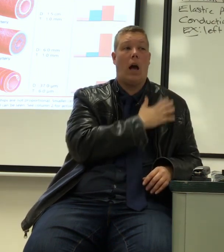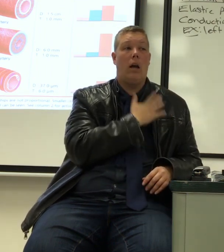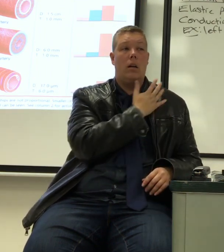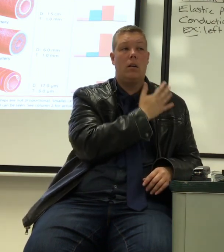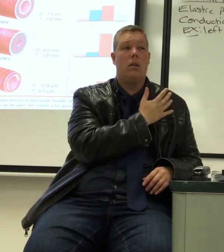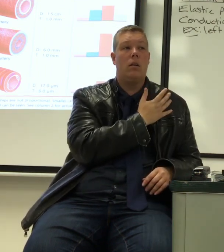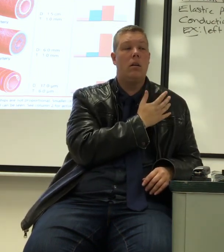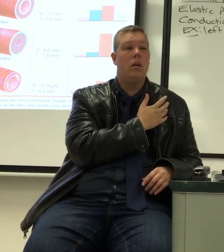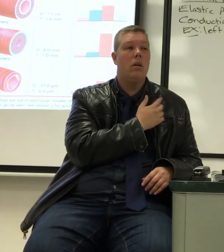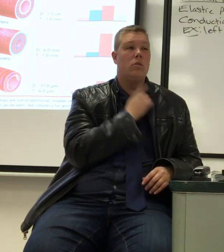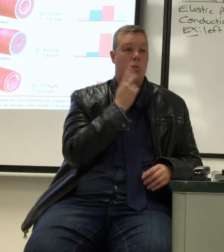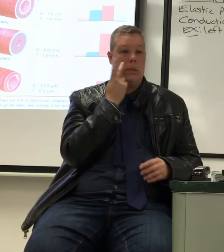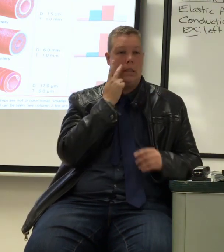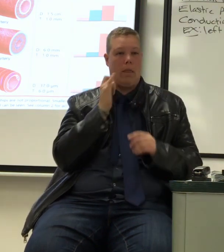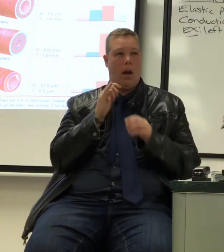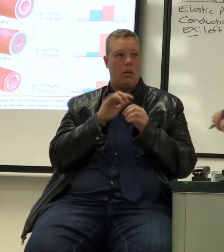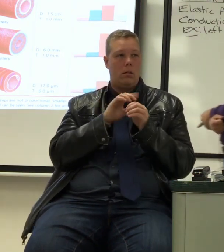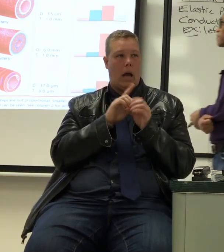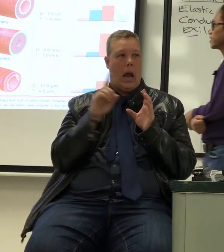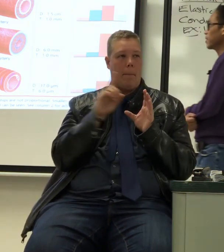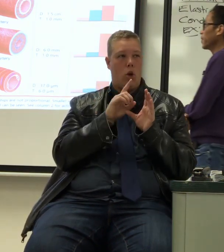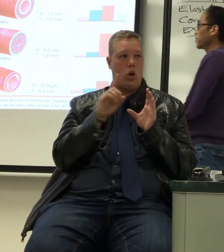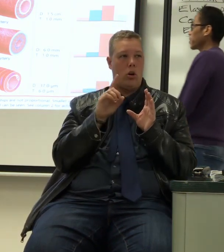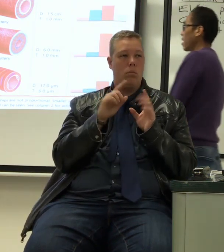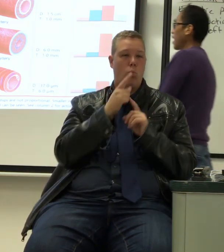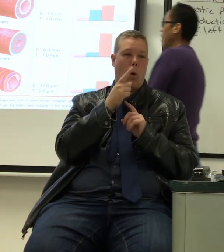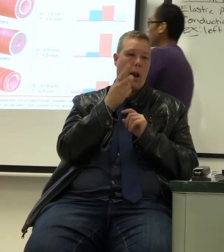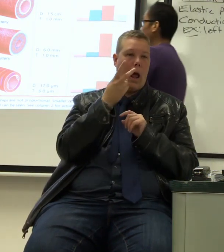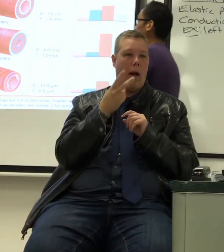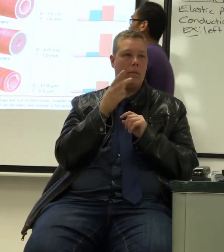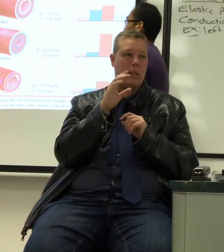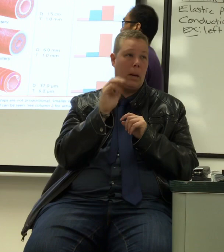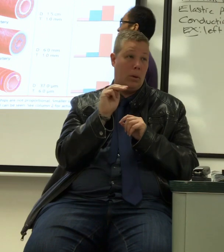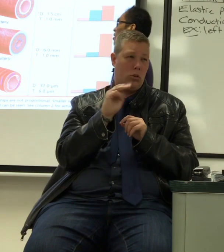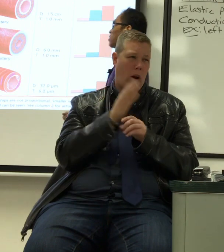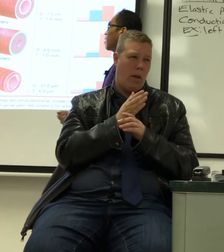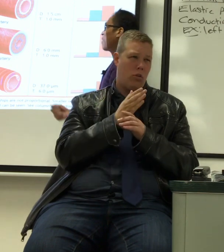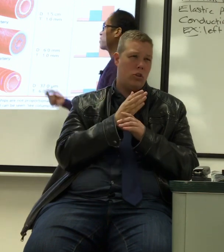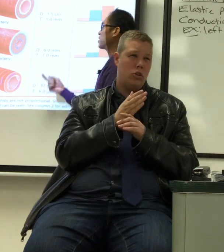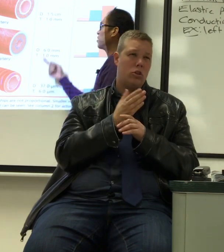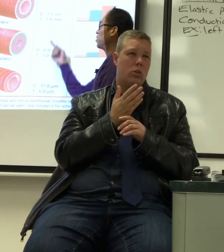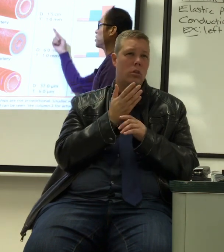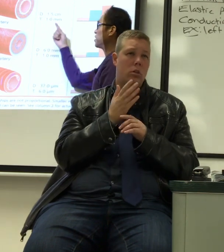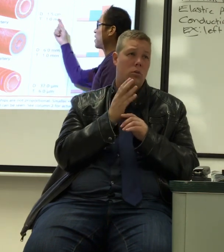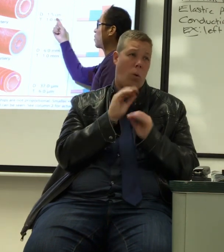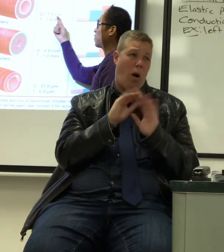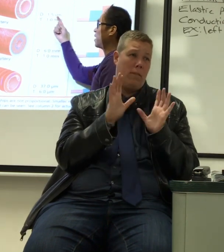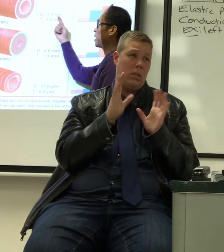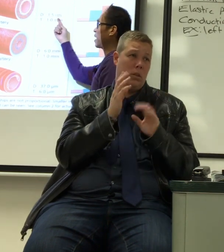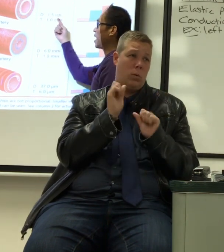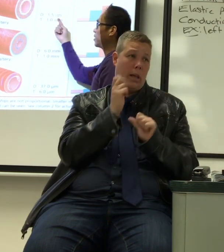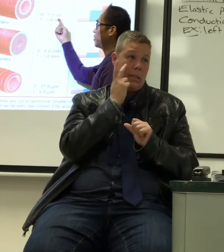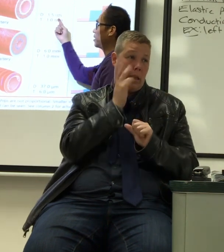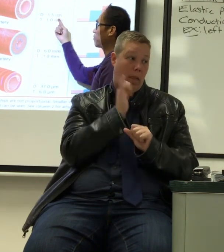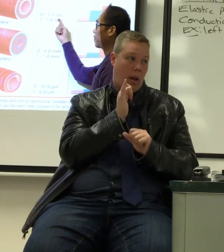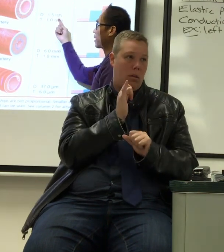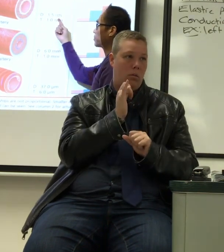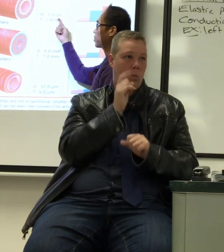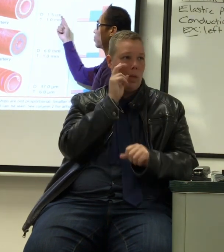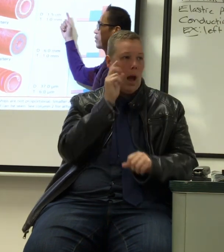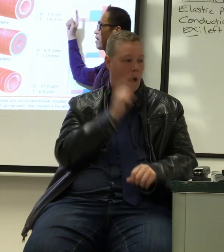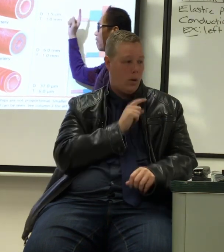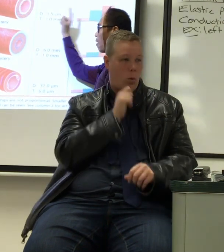You can see the diameter here, 1.5 centimeters on average. So obviously you can see that with the naked eye, no need